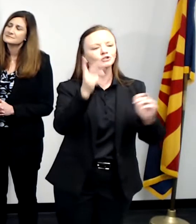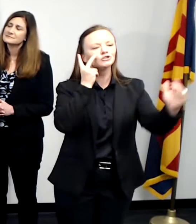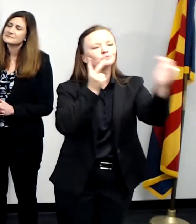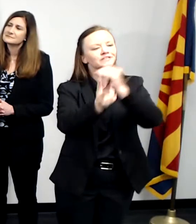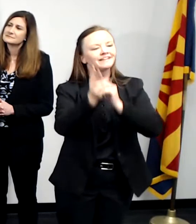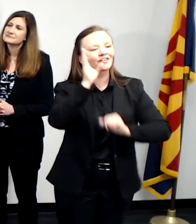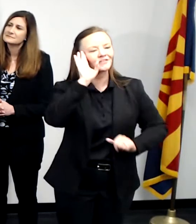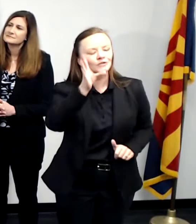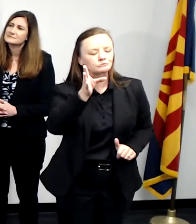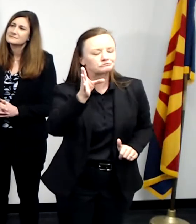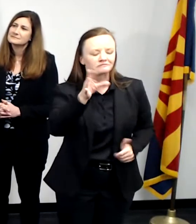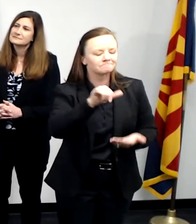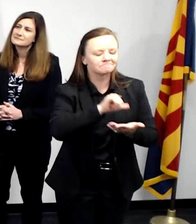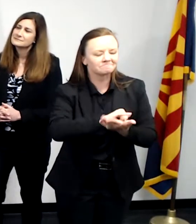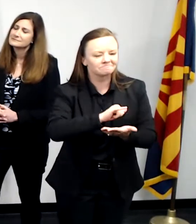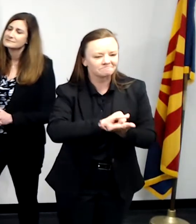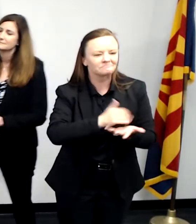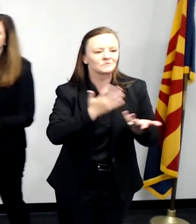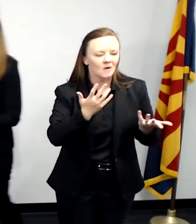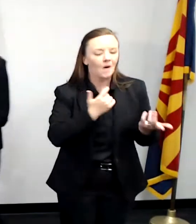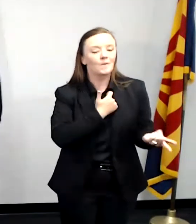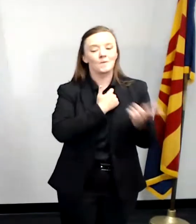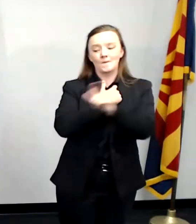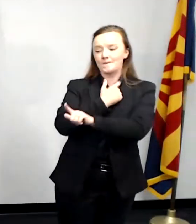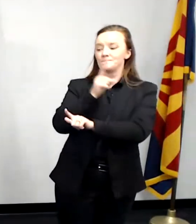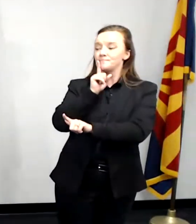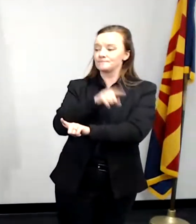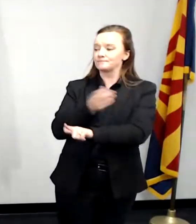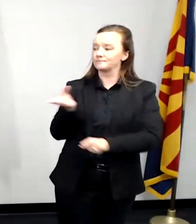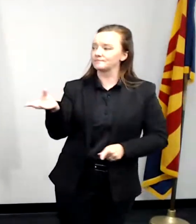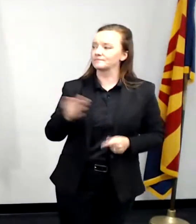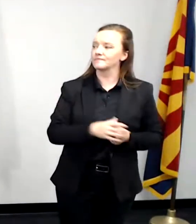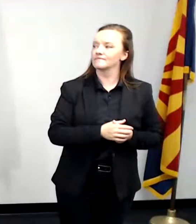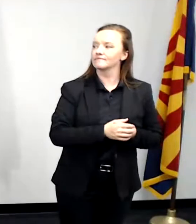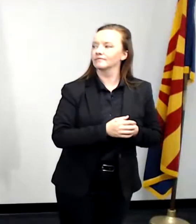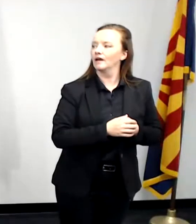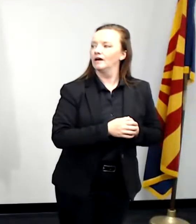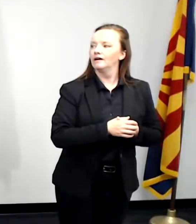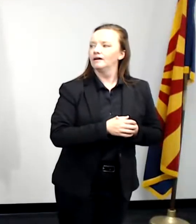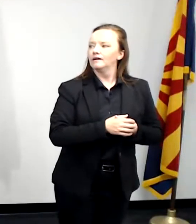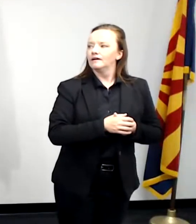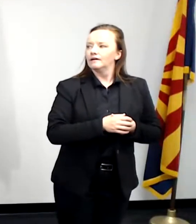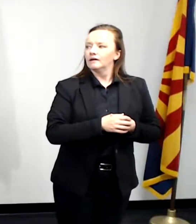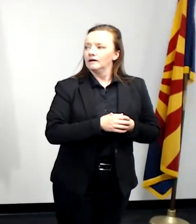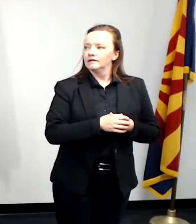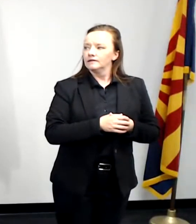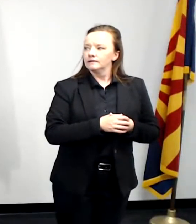difficult that can be. So, Dr. Sunenshine, what's your response? Yeah, so